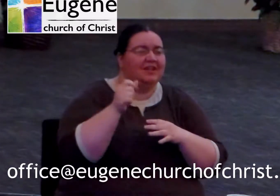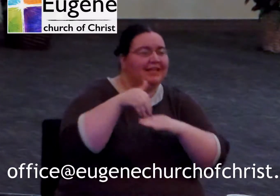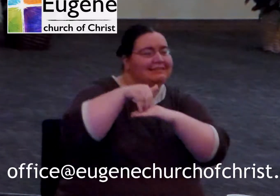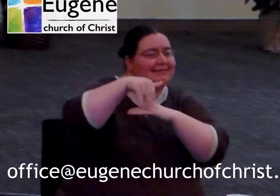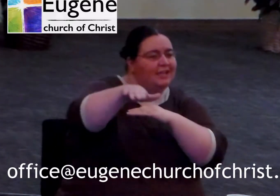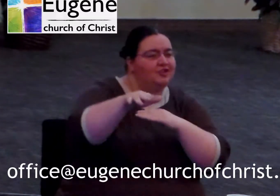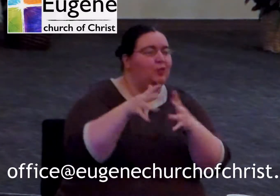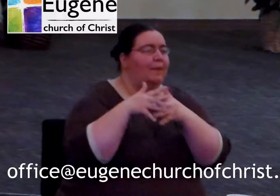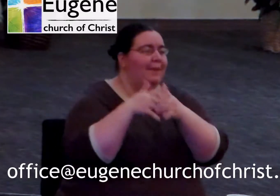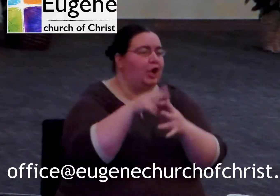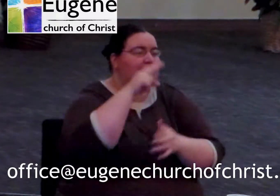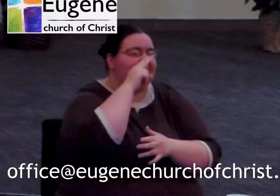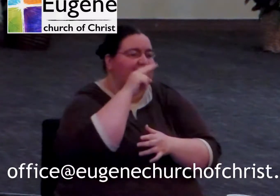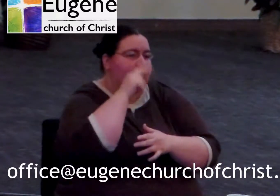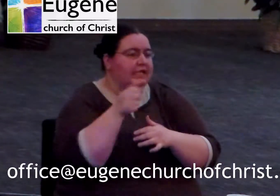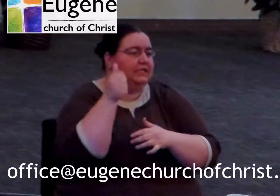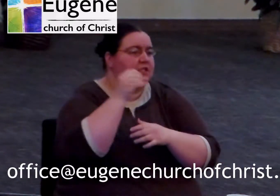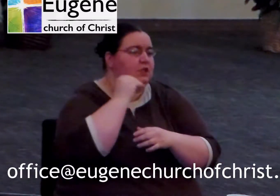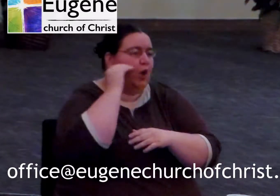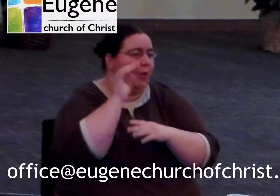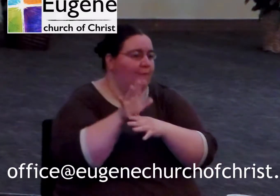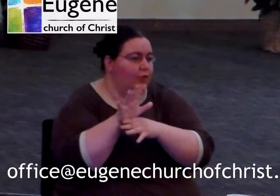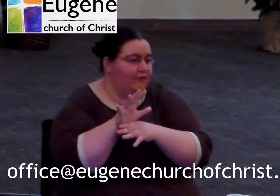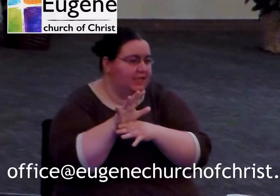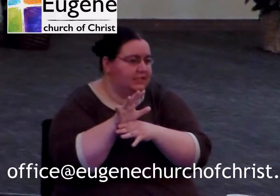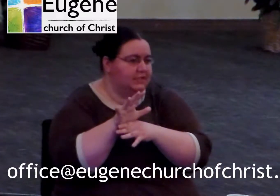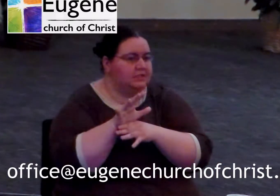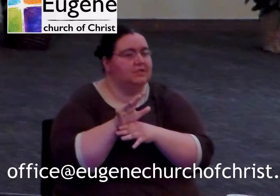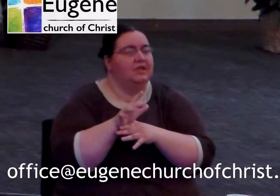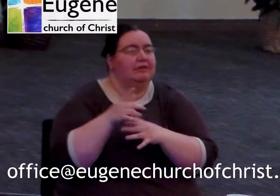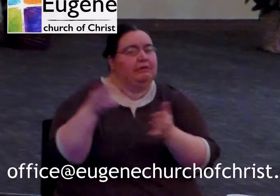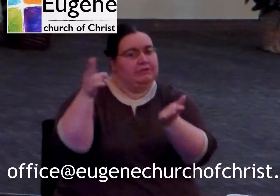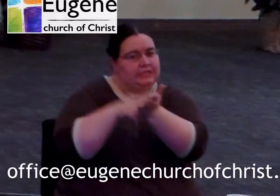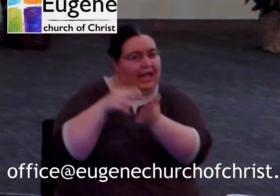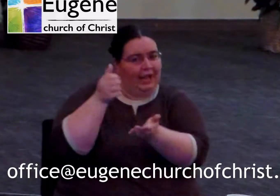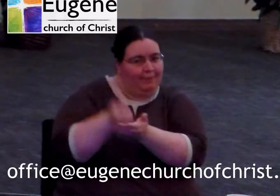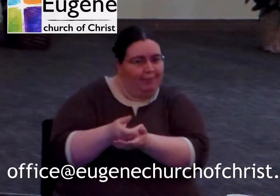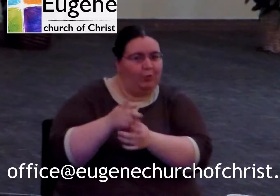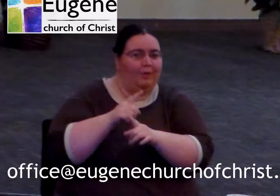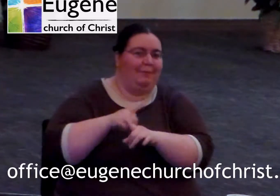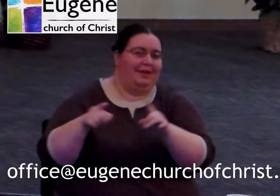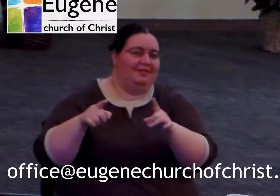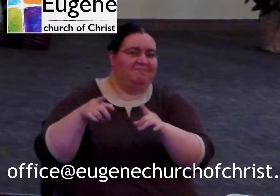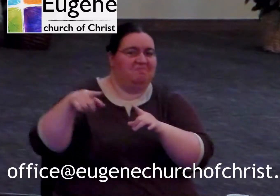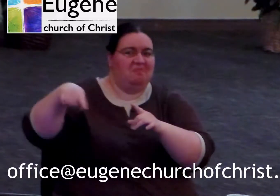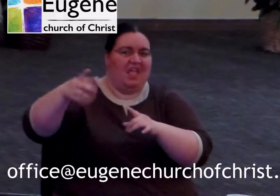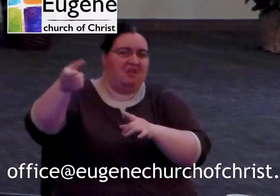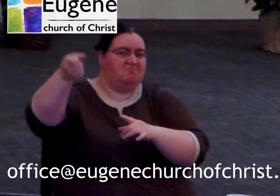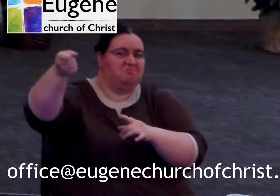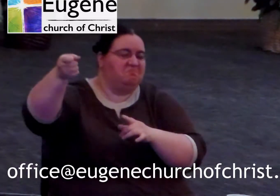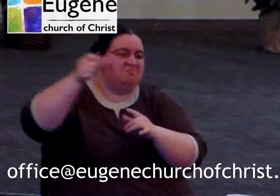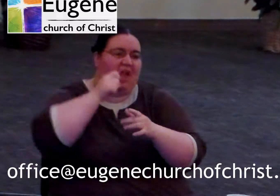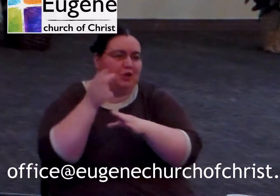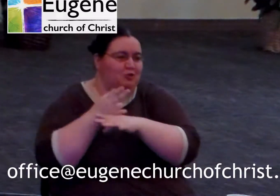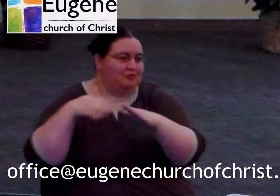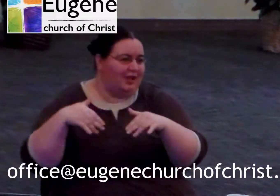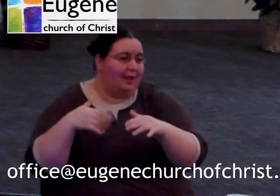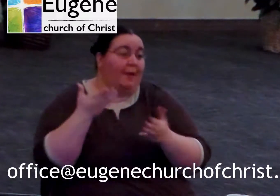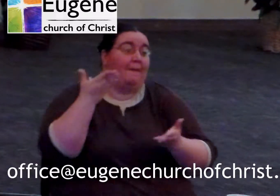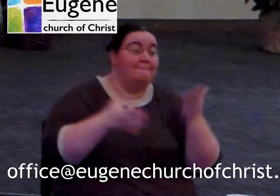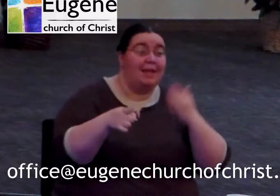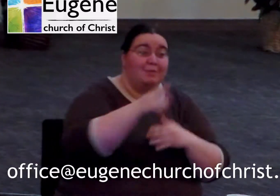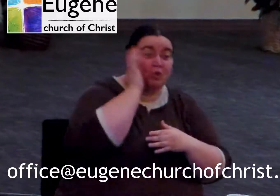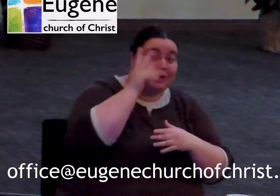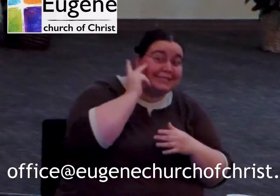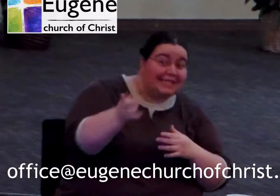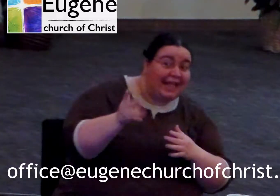the $10,000, because goodness knows Carter's going to need all the money he can get to go to college, so he's not